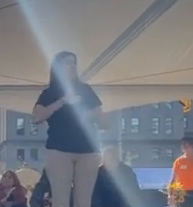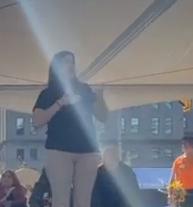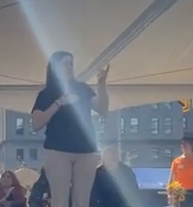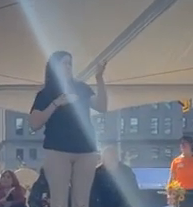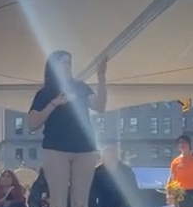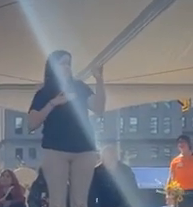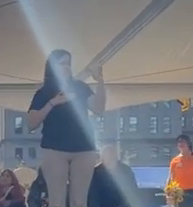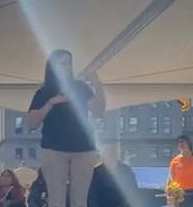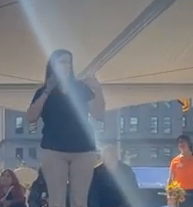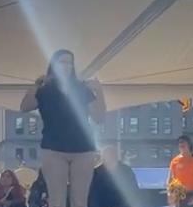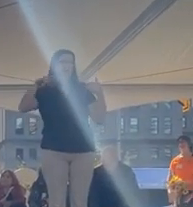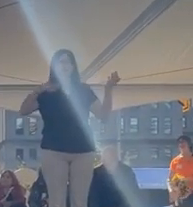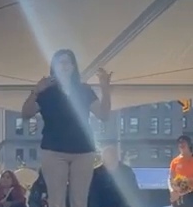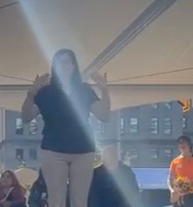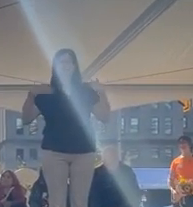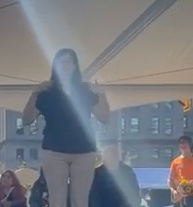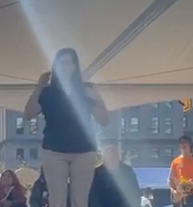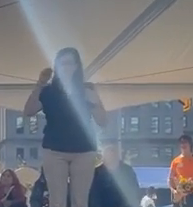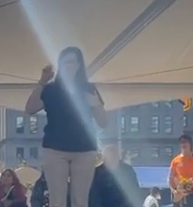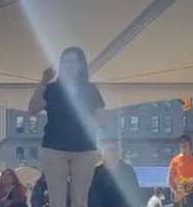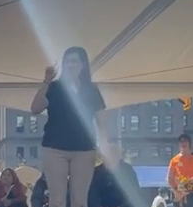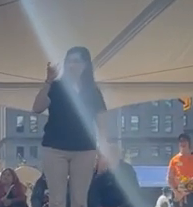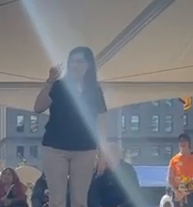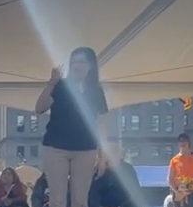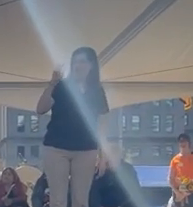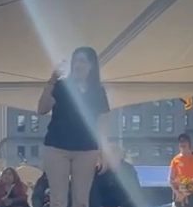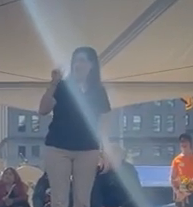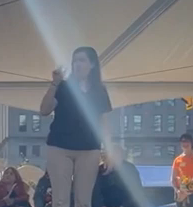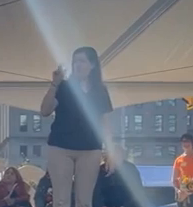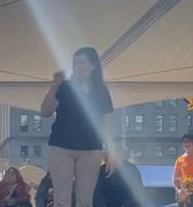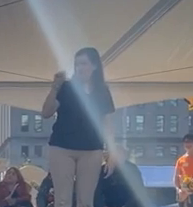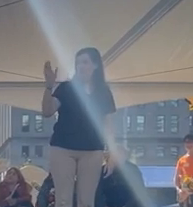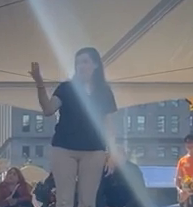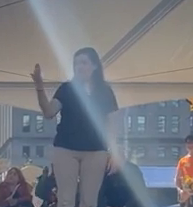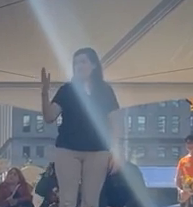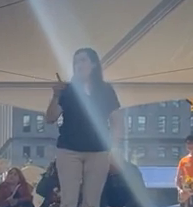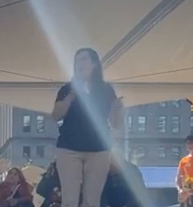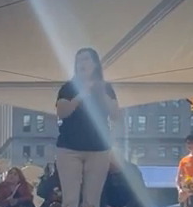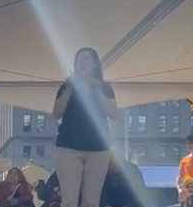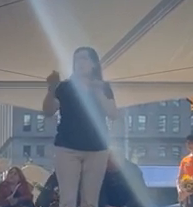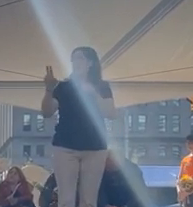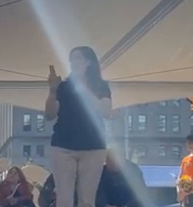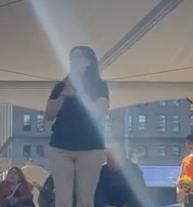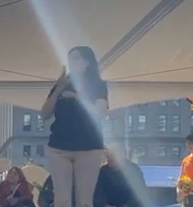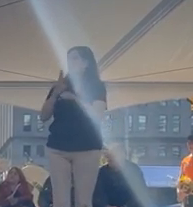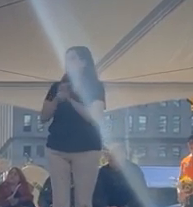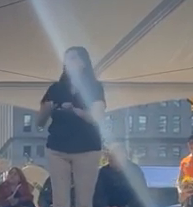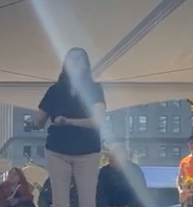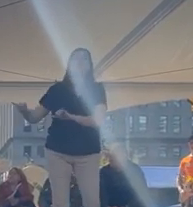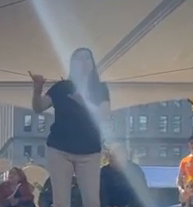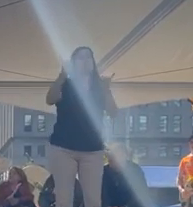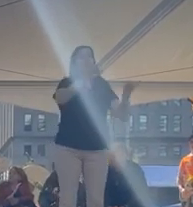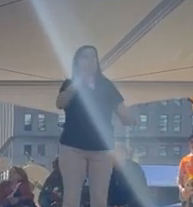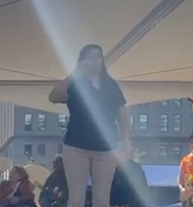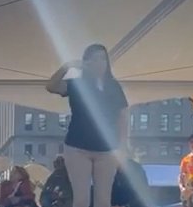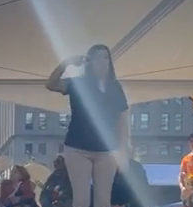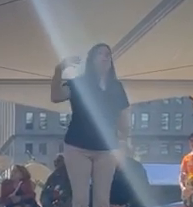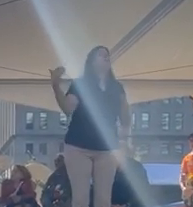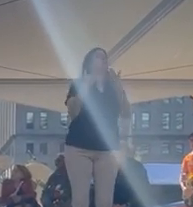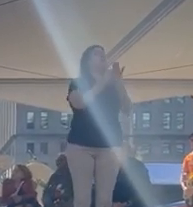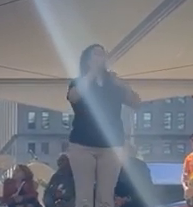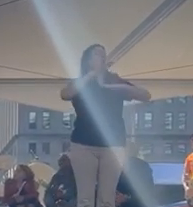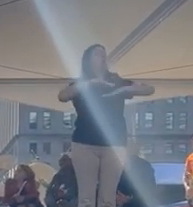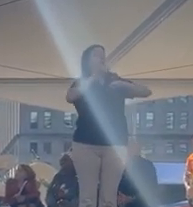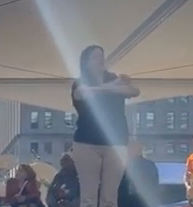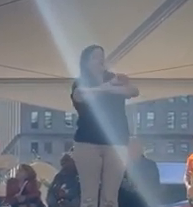the stage. You have to. Also, Melanie, if you'd like, you could utilize the very universal ramp that is new to the